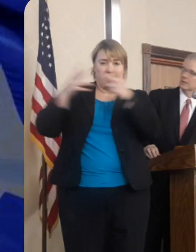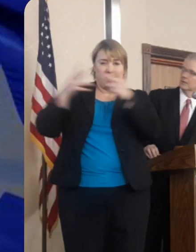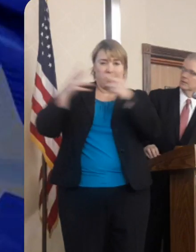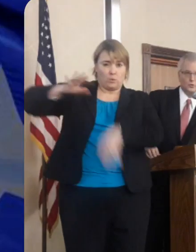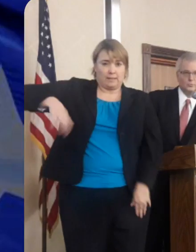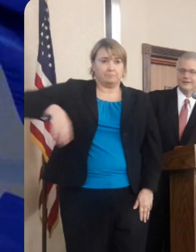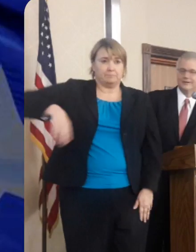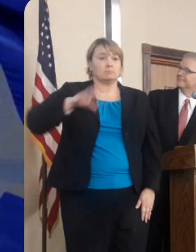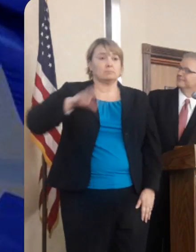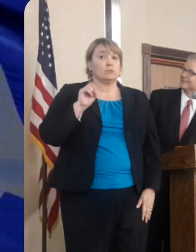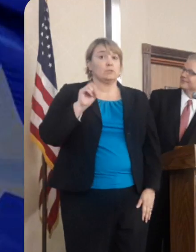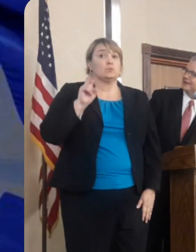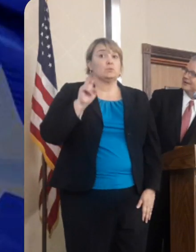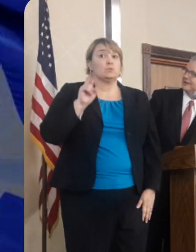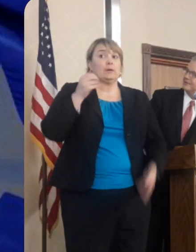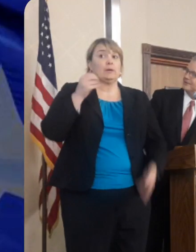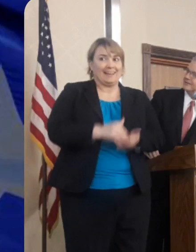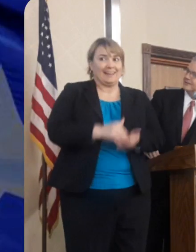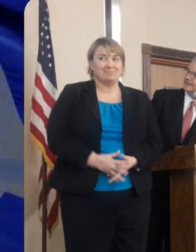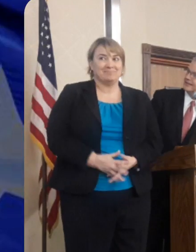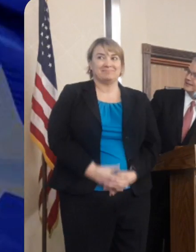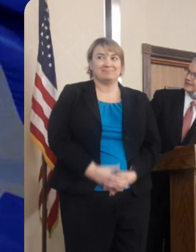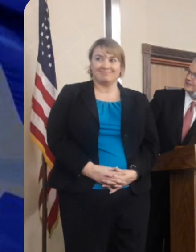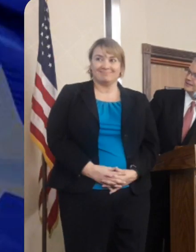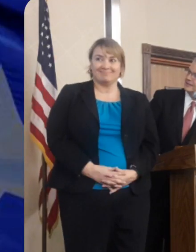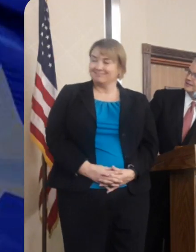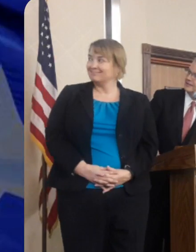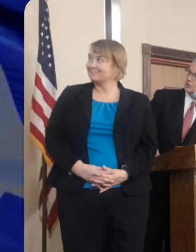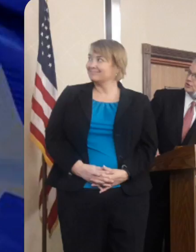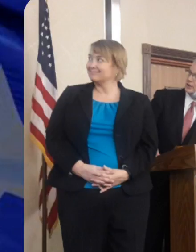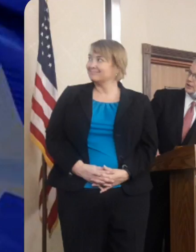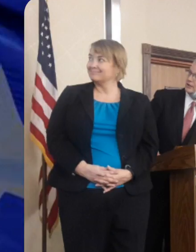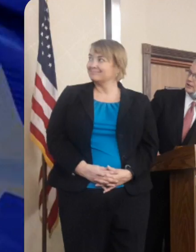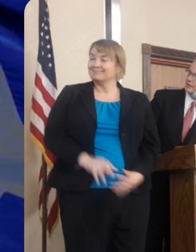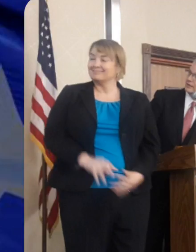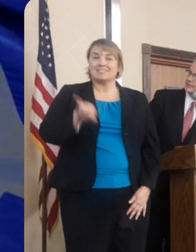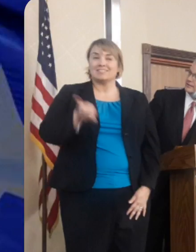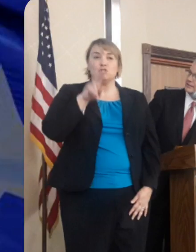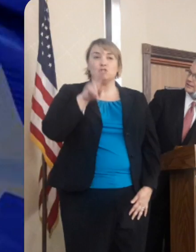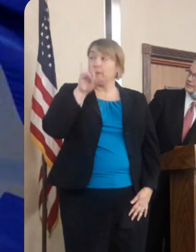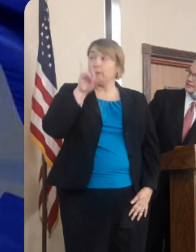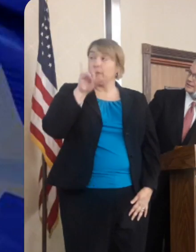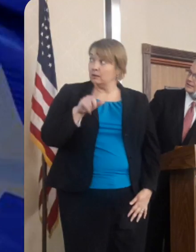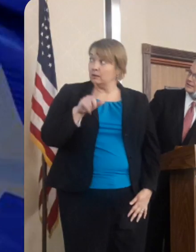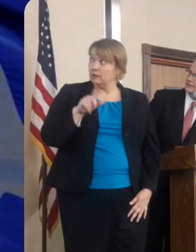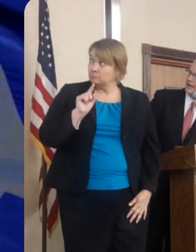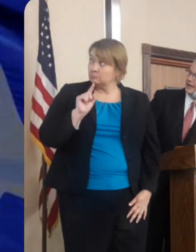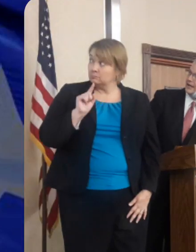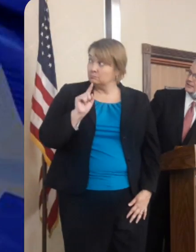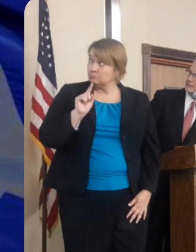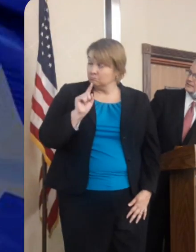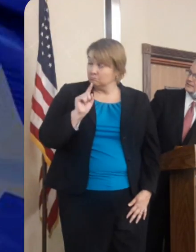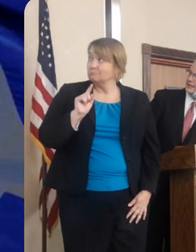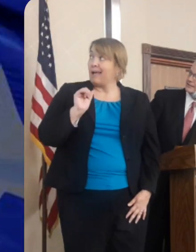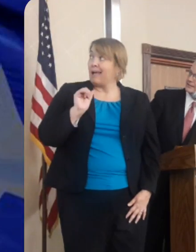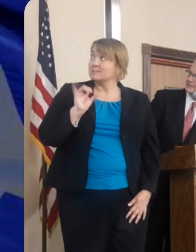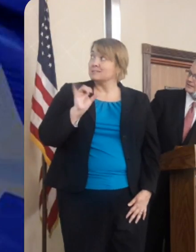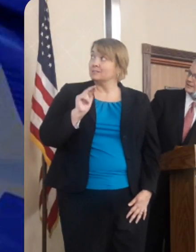Sue, there we go, gotcha. Judy, gotcha. Allison, gotcha.